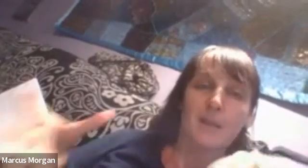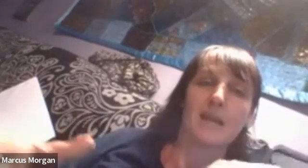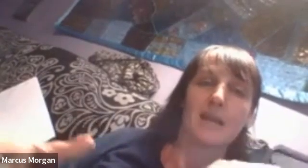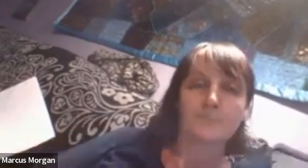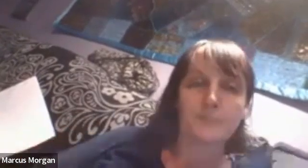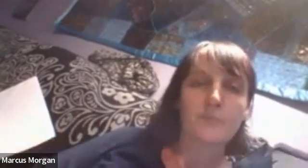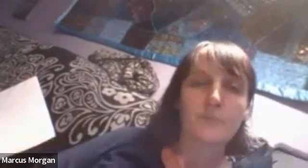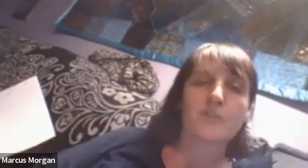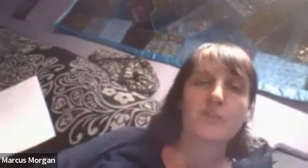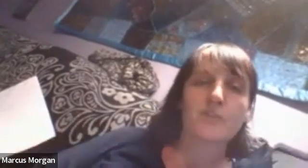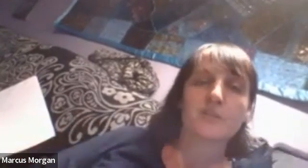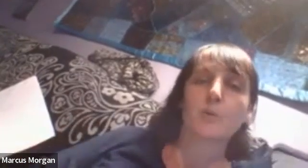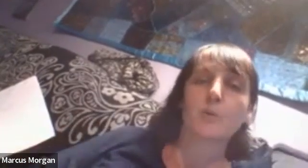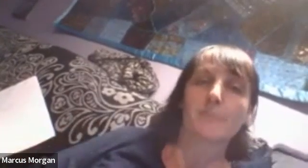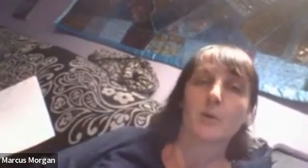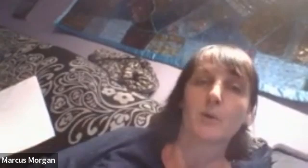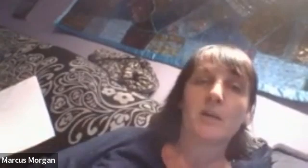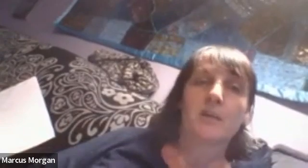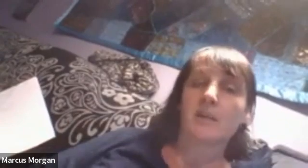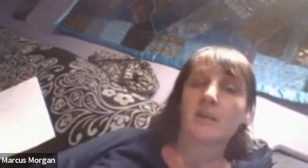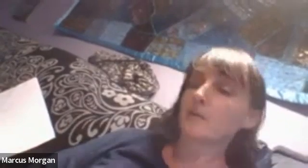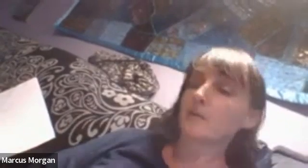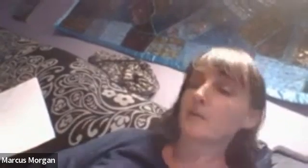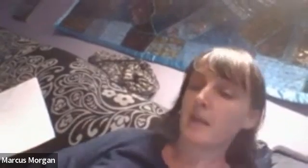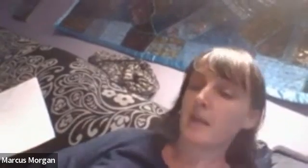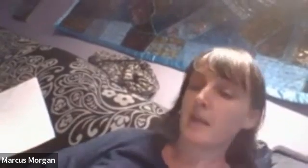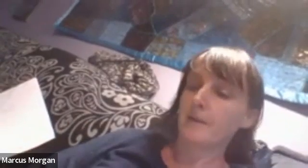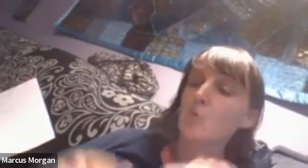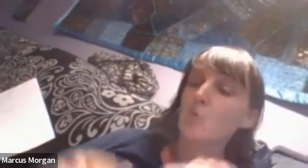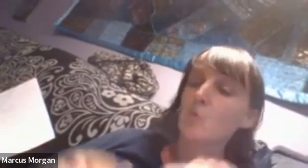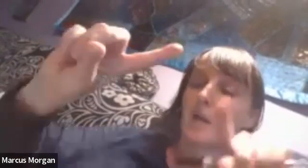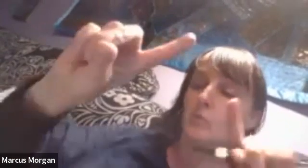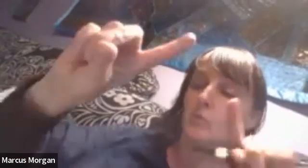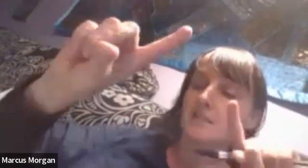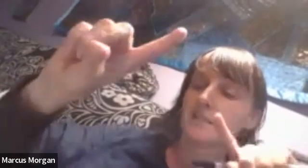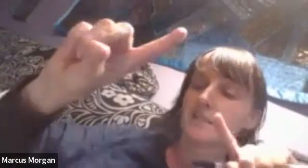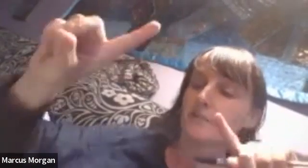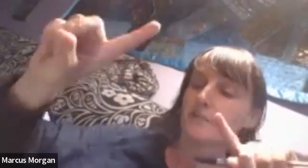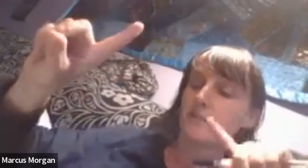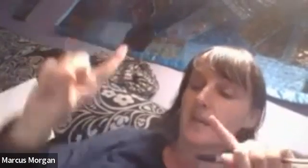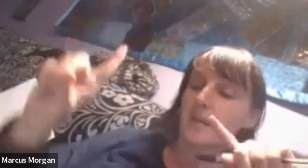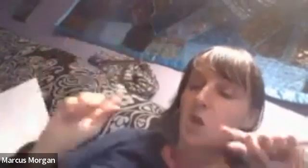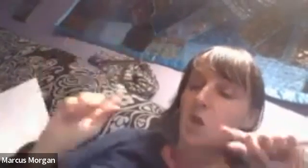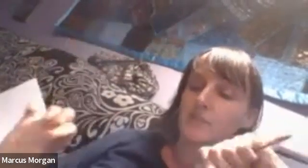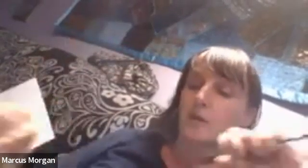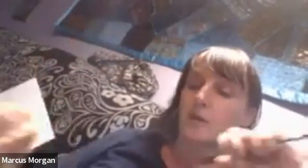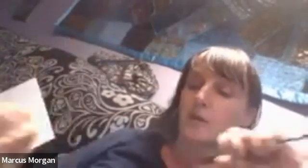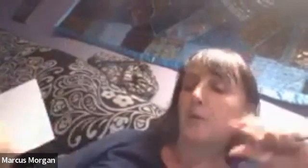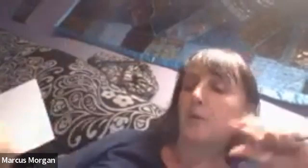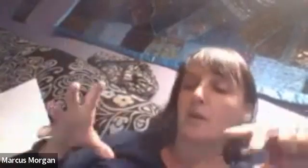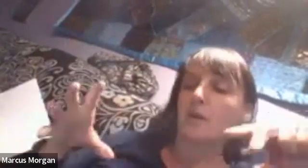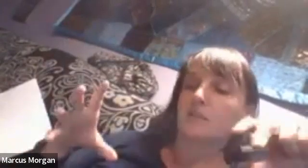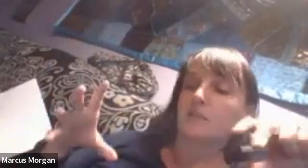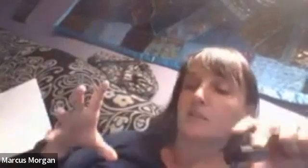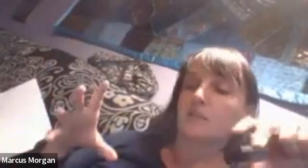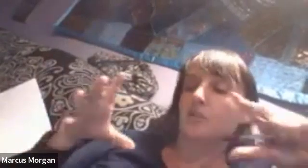plan in place to support people, if you see what I mean. Anyway, I know one last thing before I forget. Also, it